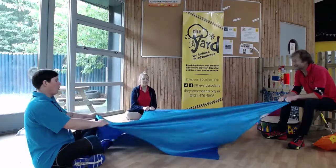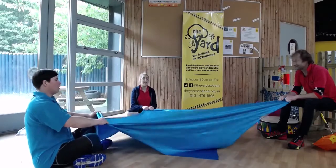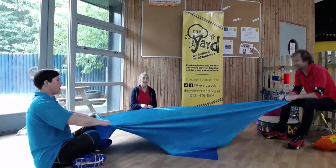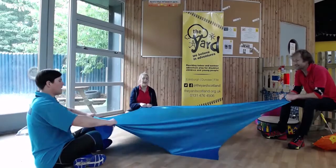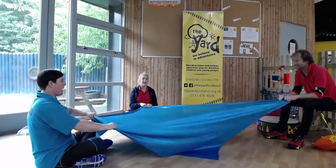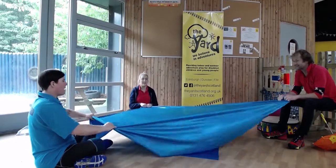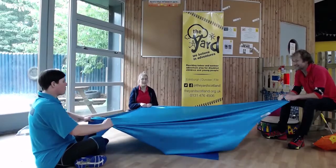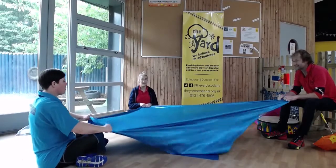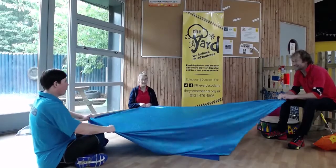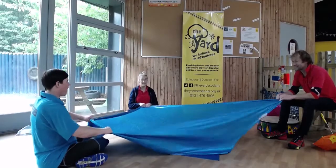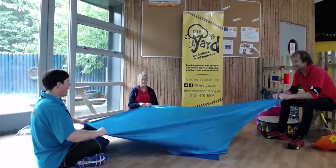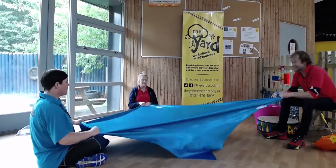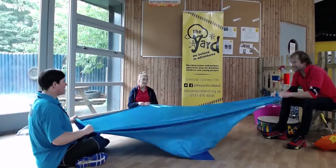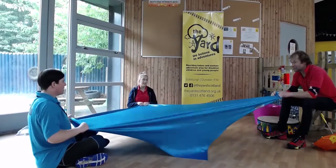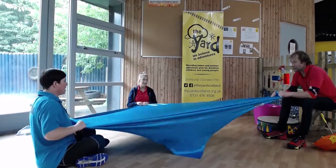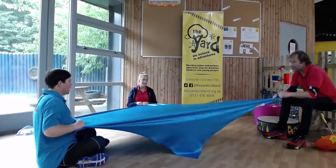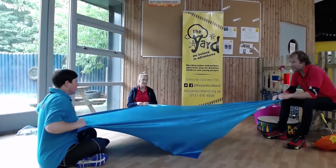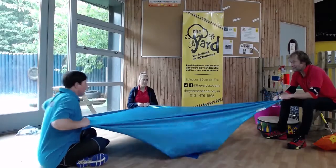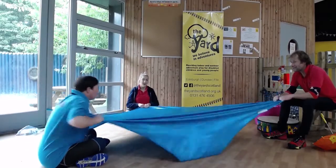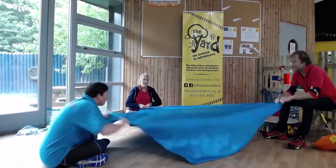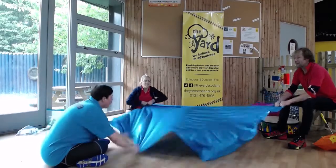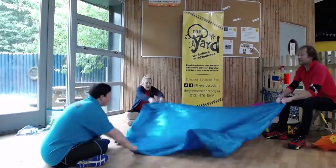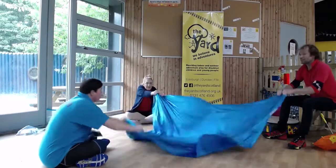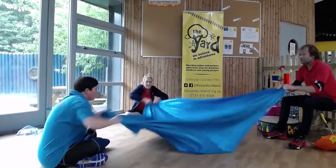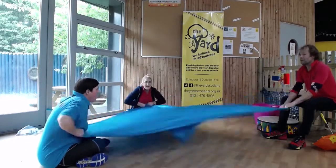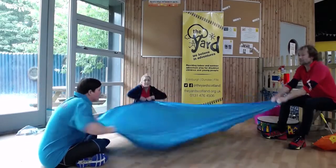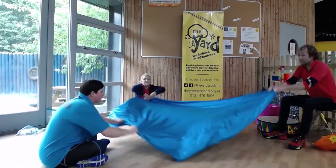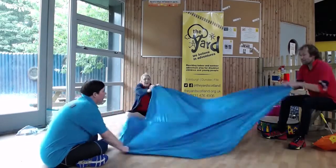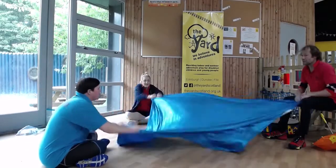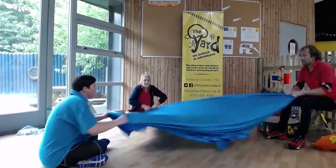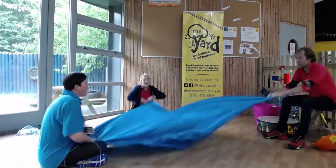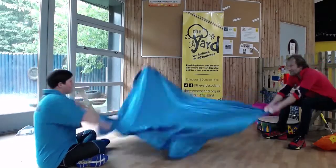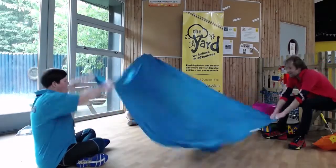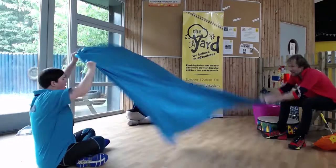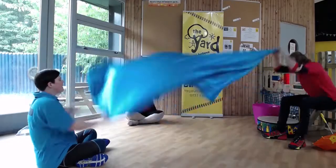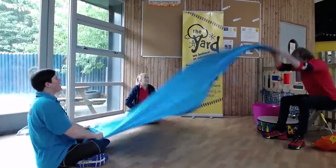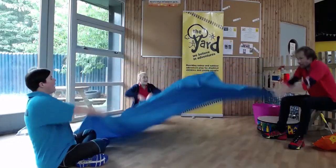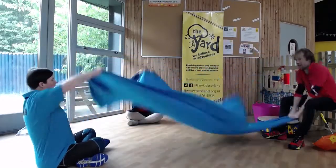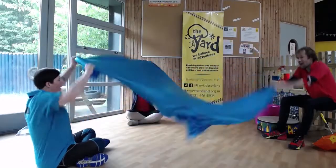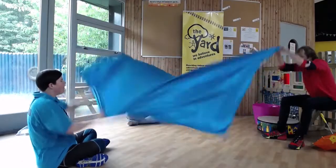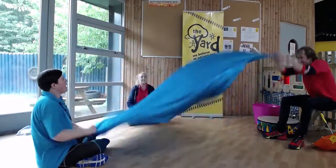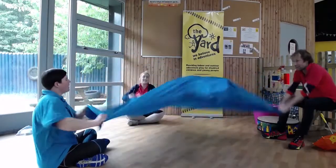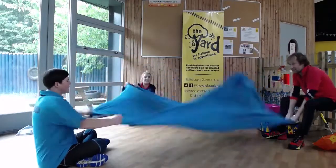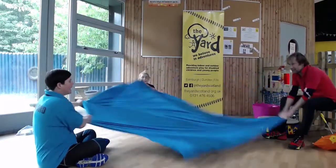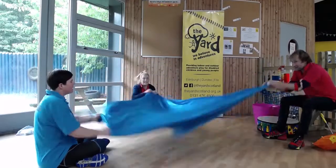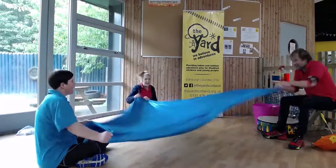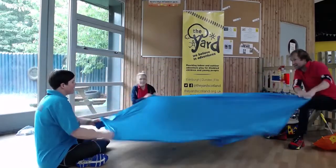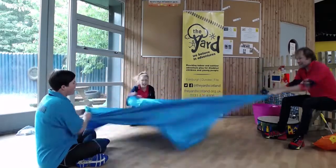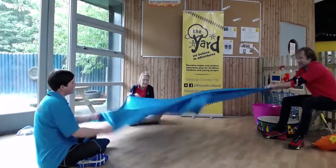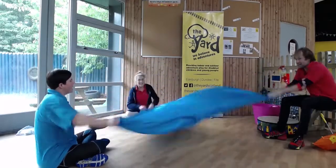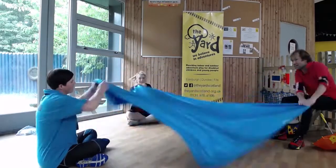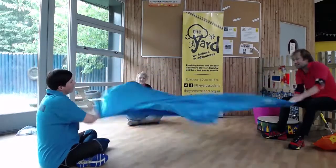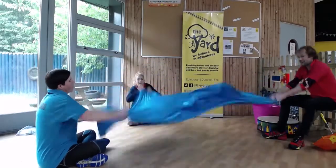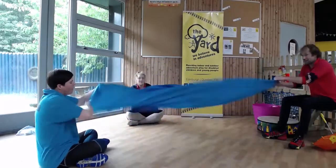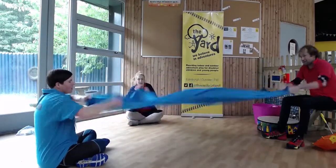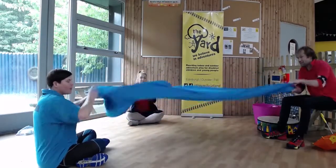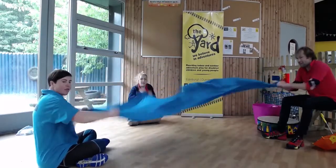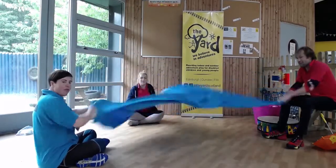We're going to play it over, moving fast. Here we go. Forwards and backwards, and forwards and backwards, back to them, same, run,